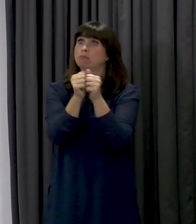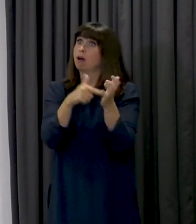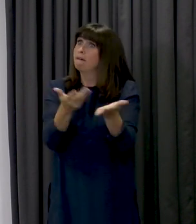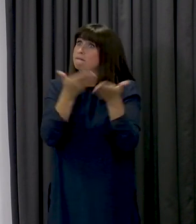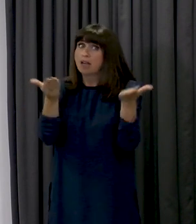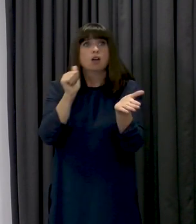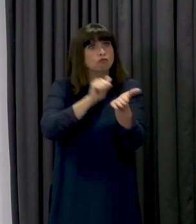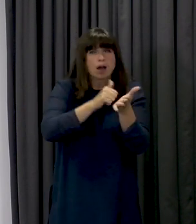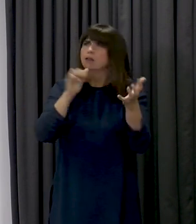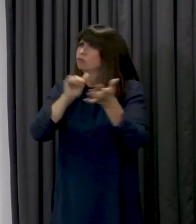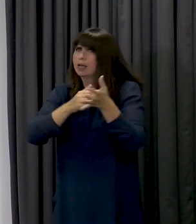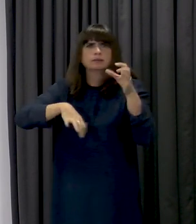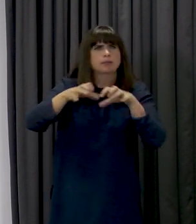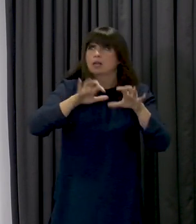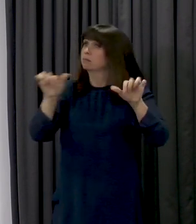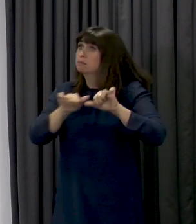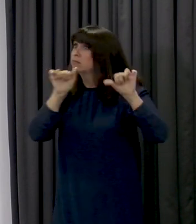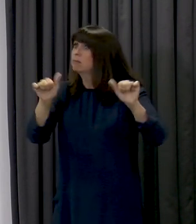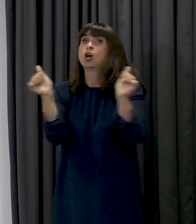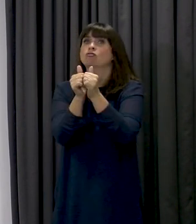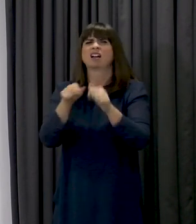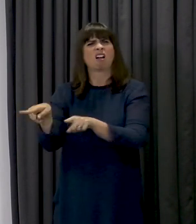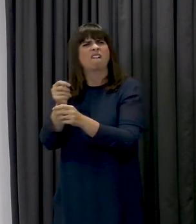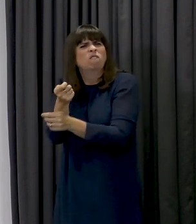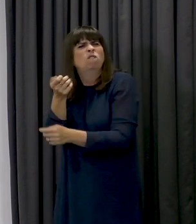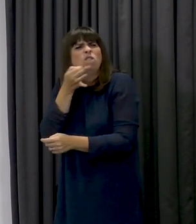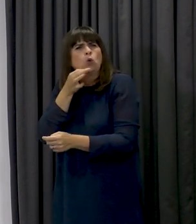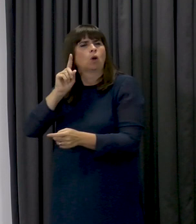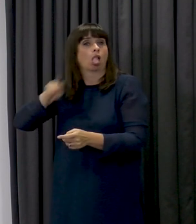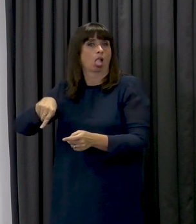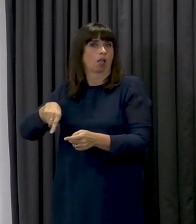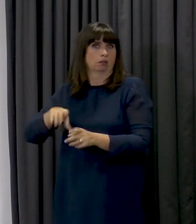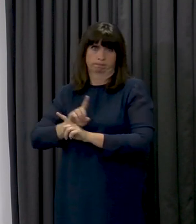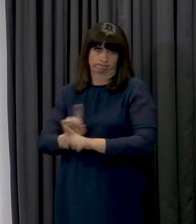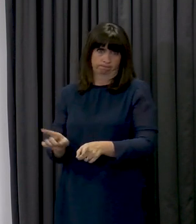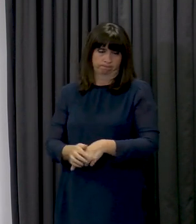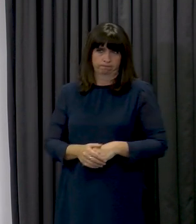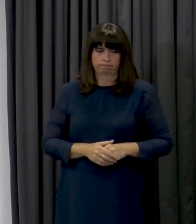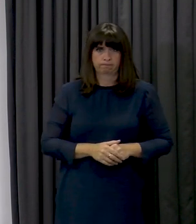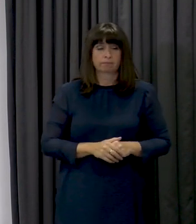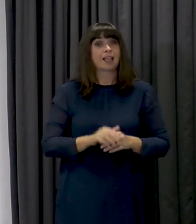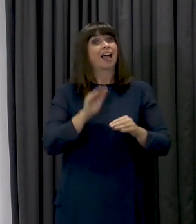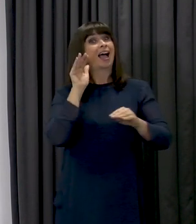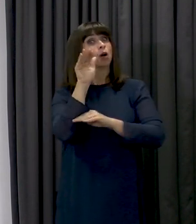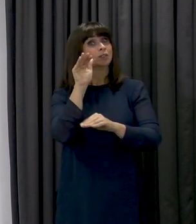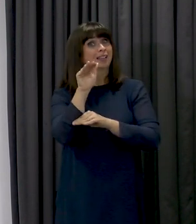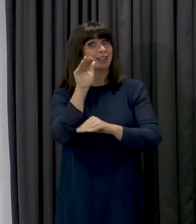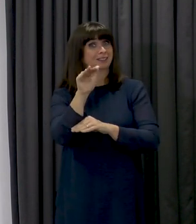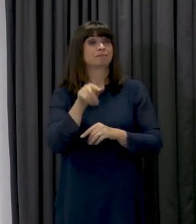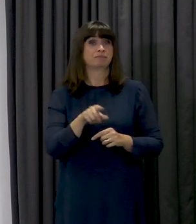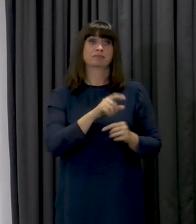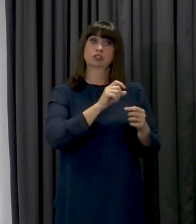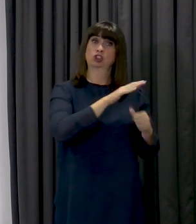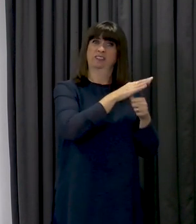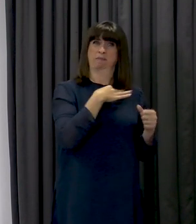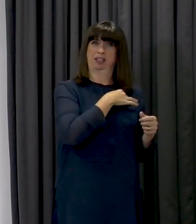comply with the advice that has been given. And as for outdoors, we've said all along, our Chief Medical Officer has been very